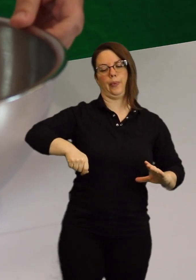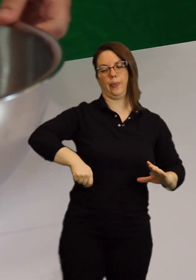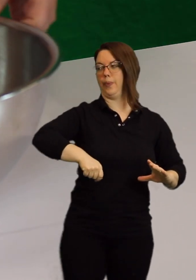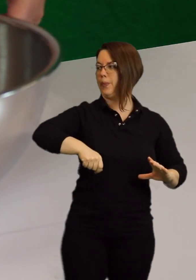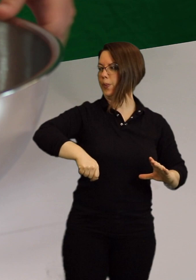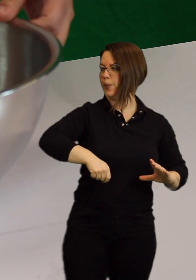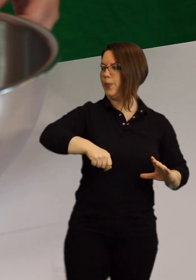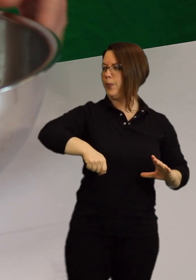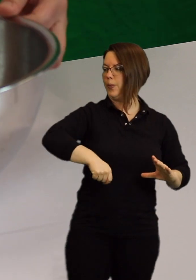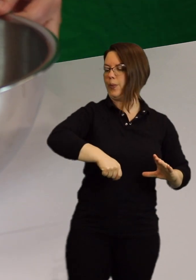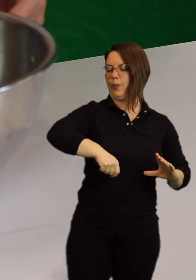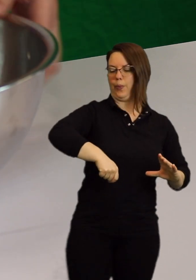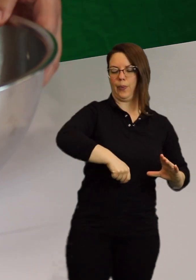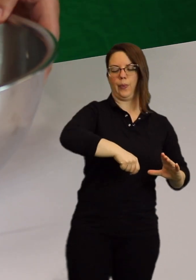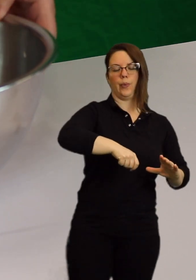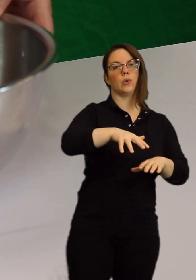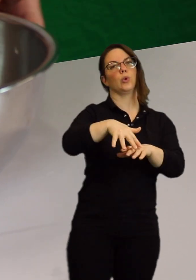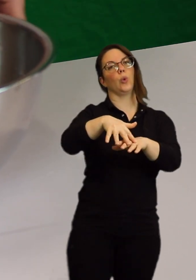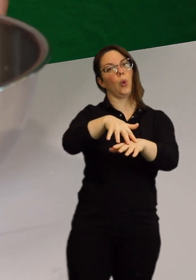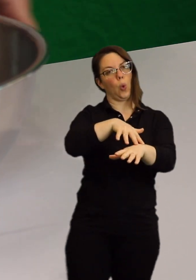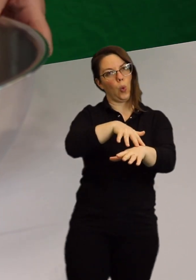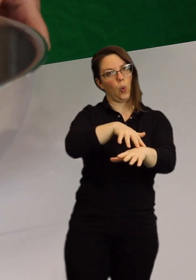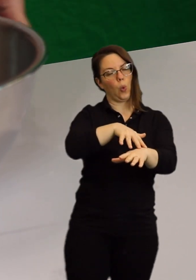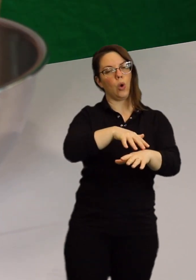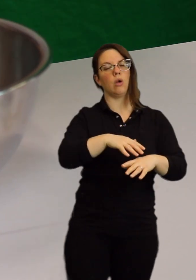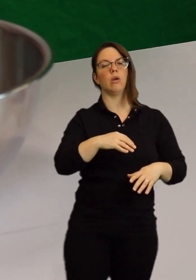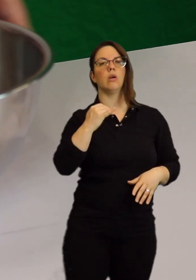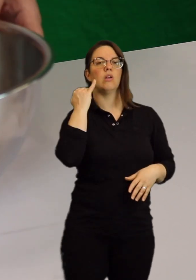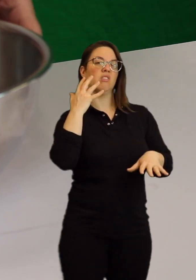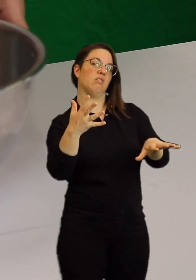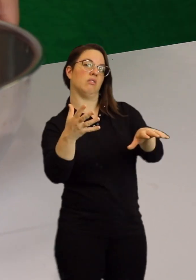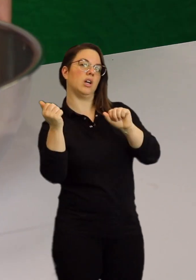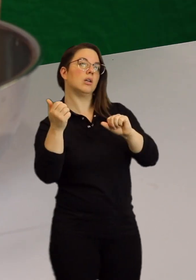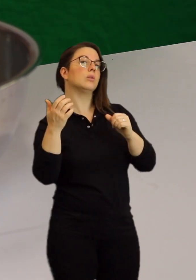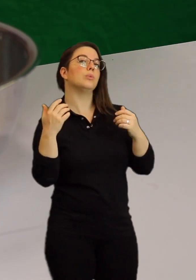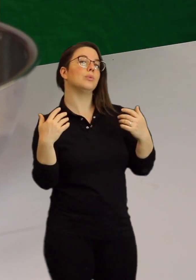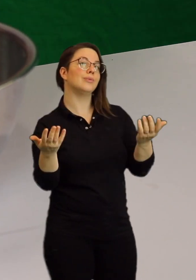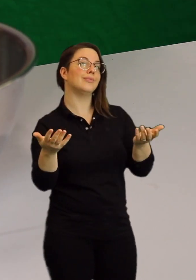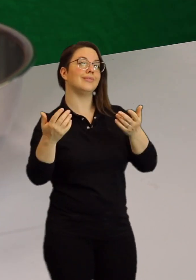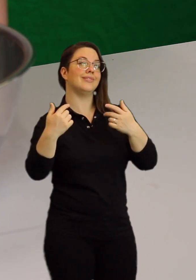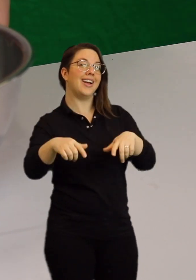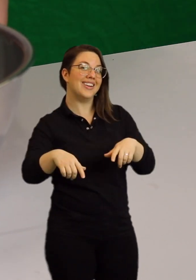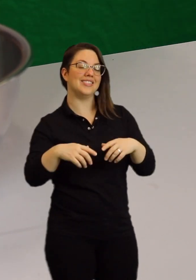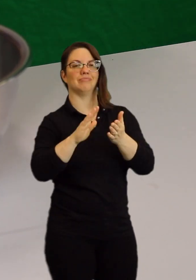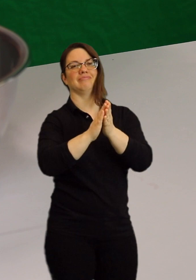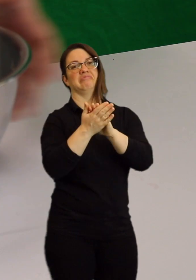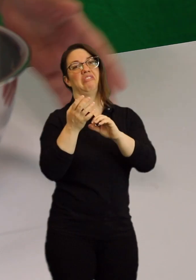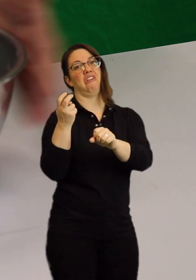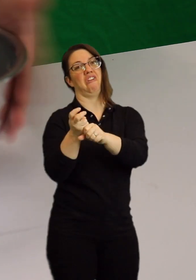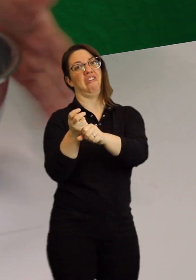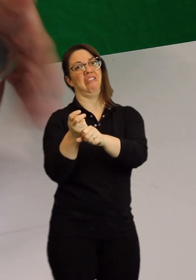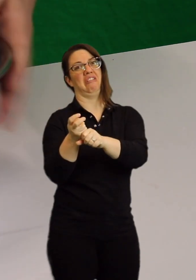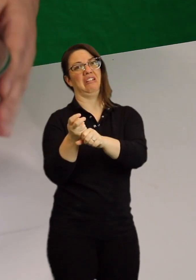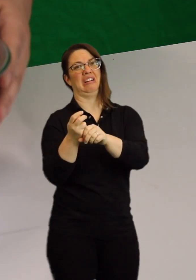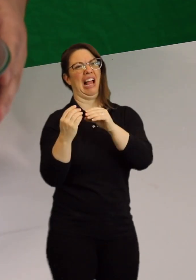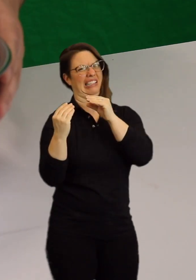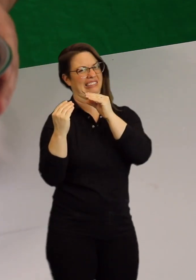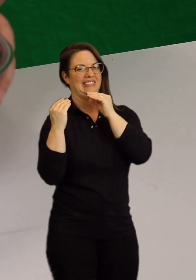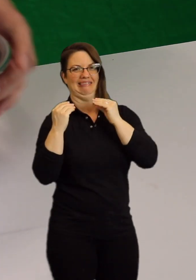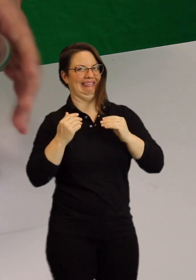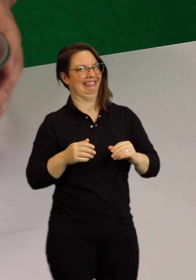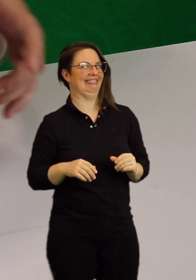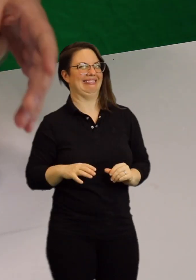I guess if you mix fast, they say you'll get some hard bannock, so we don't want that. We just want to go nice and